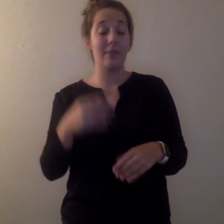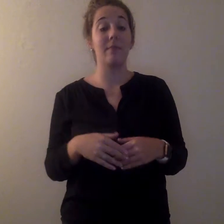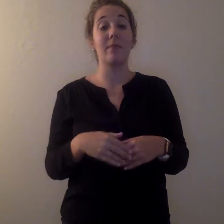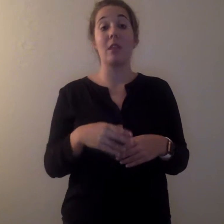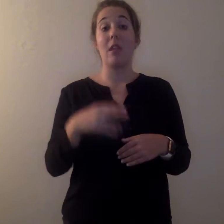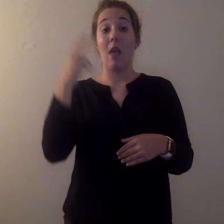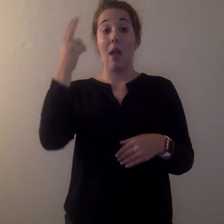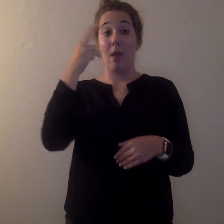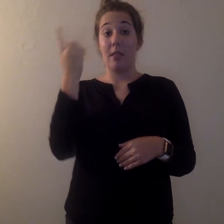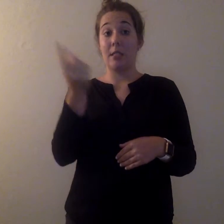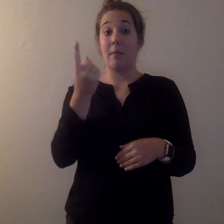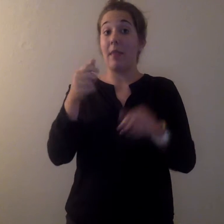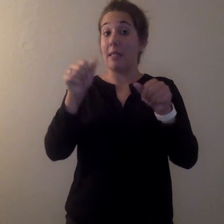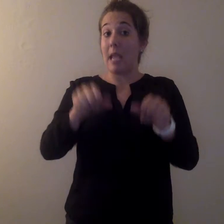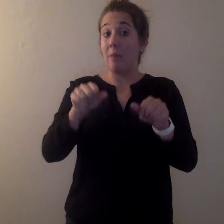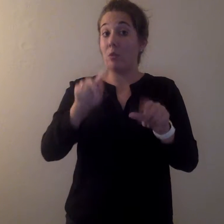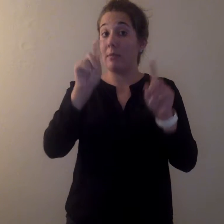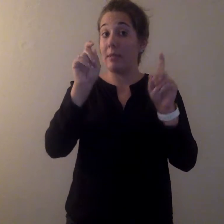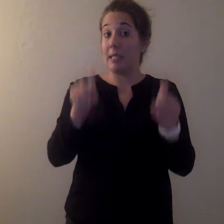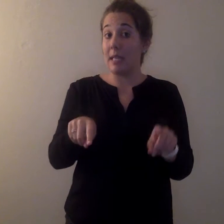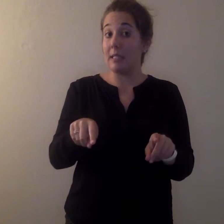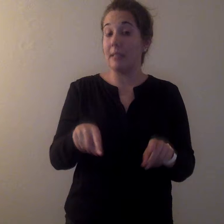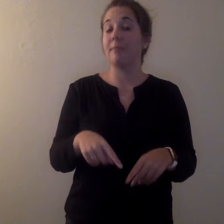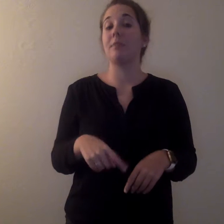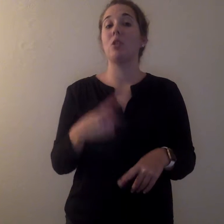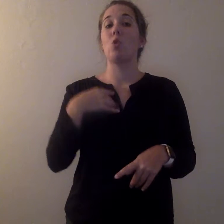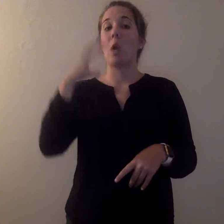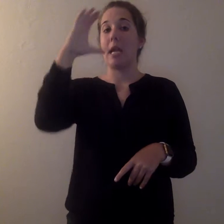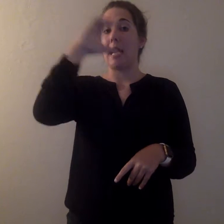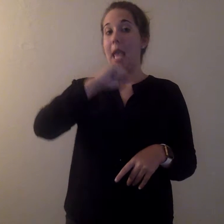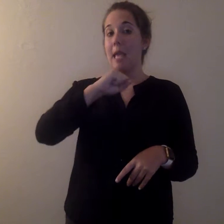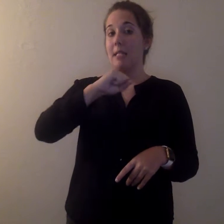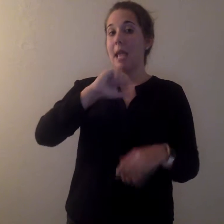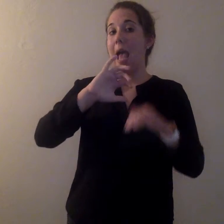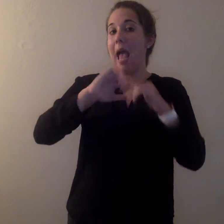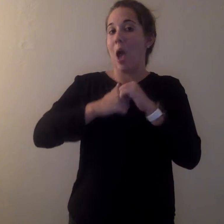tested. It's your guess as to how to solve the problem.